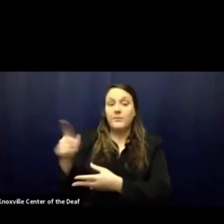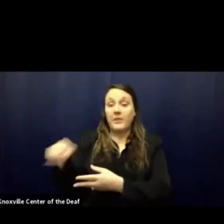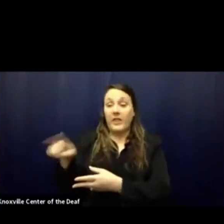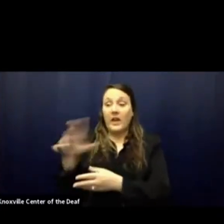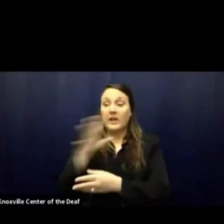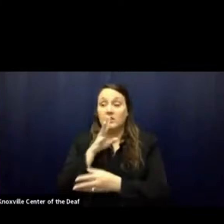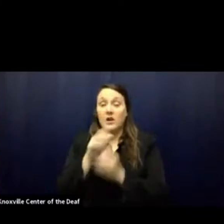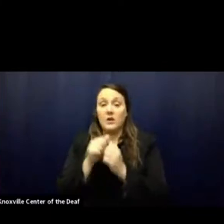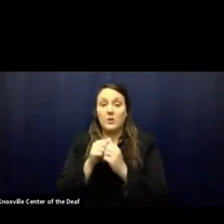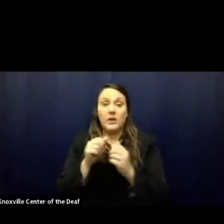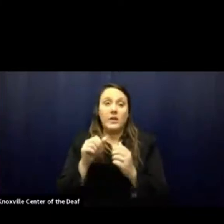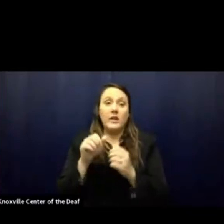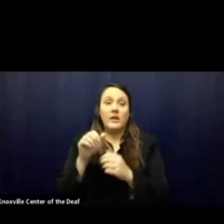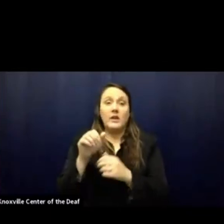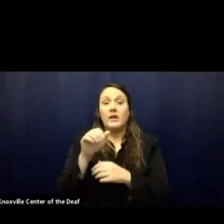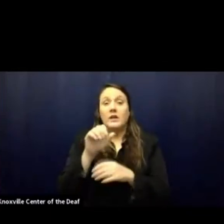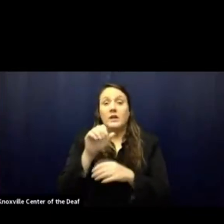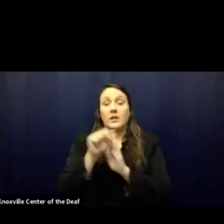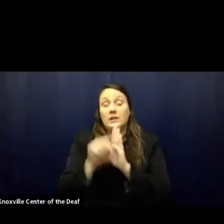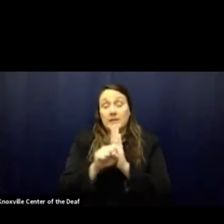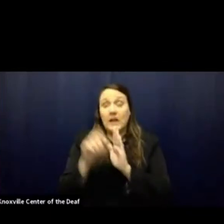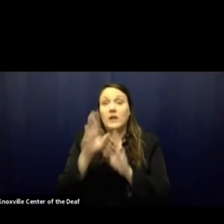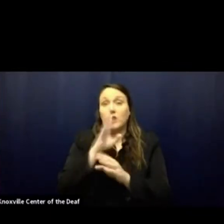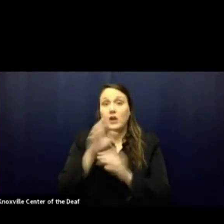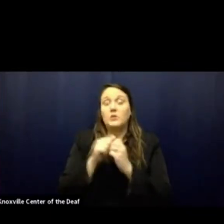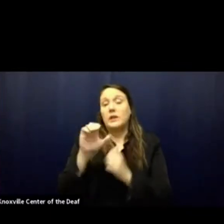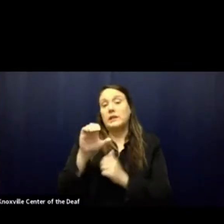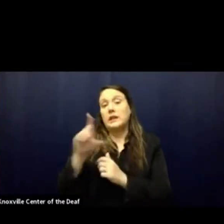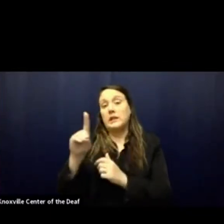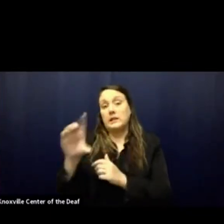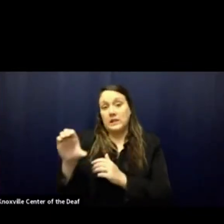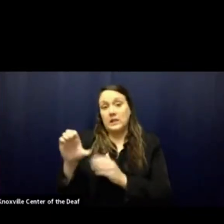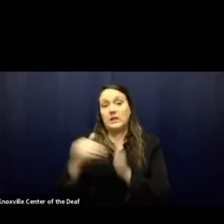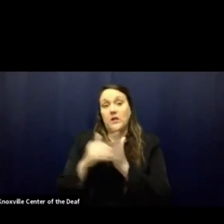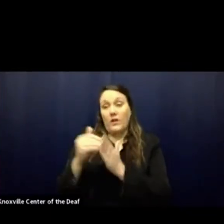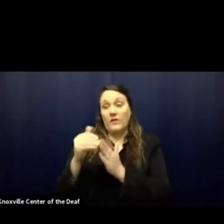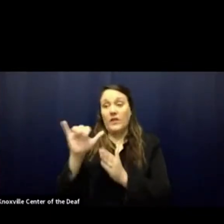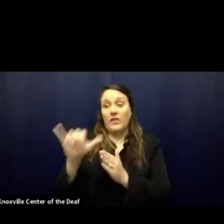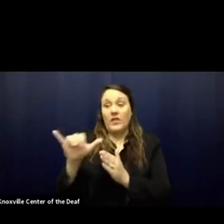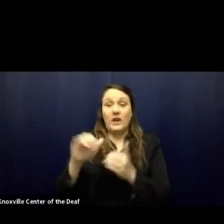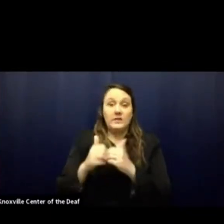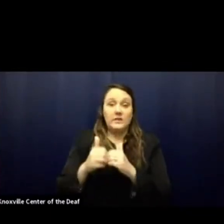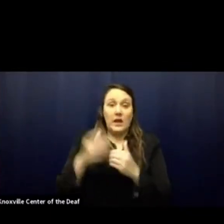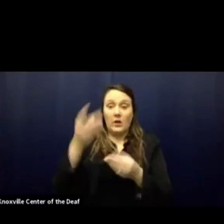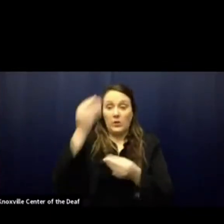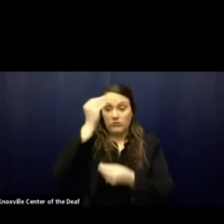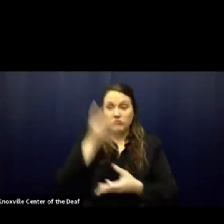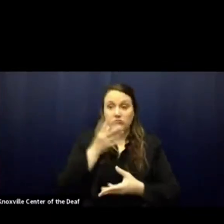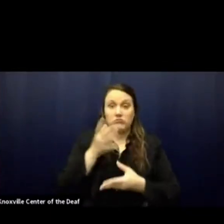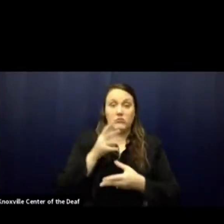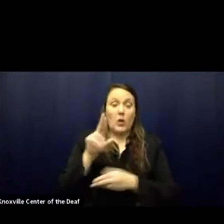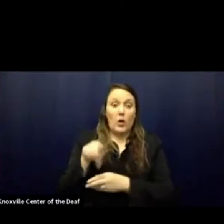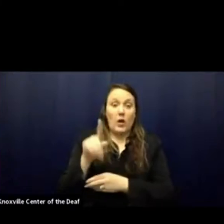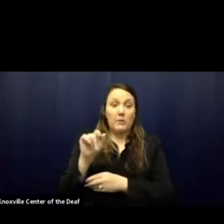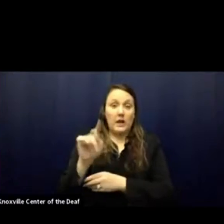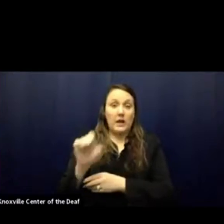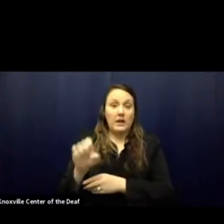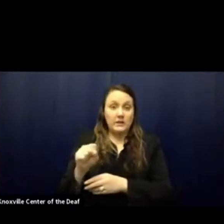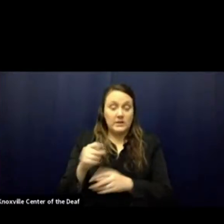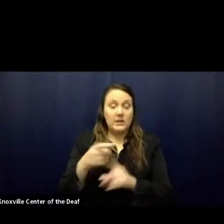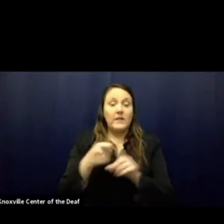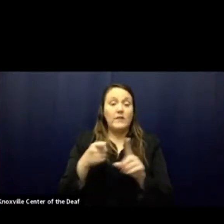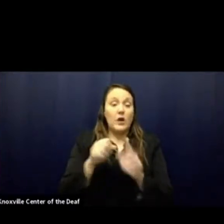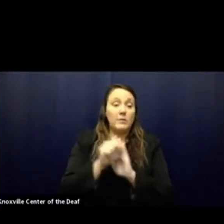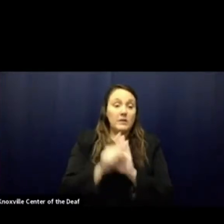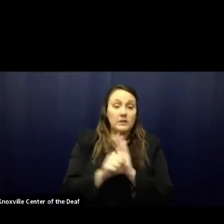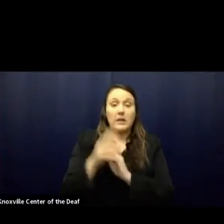state, talks to the CDC regularly. So that's how sometimes we get CDC updates or State Department of Health updates. And then when we have